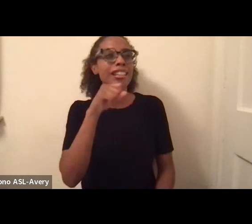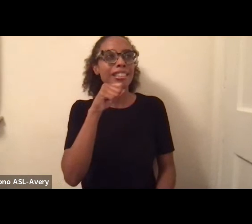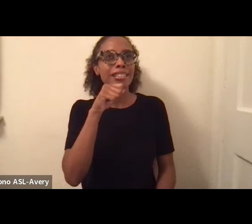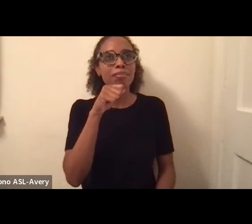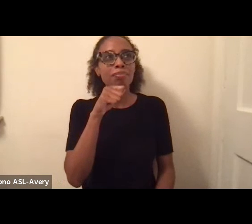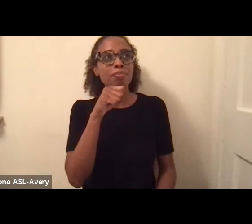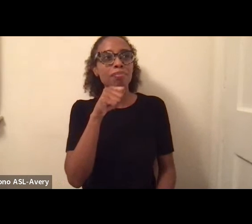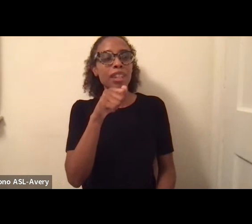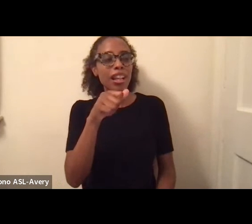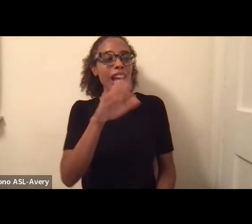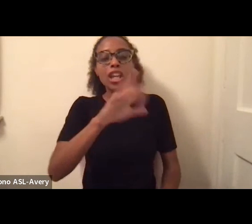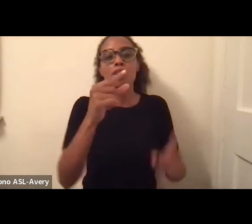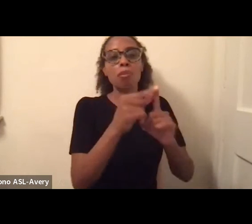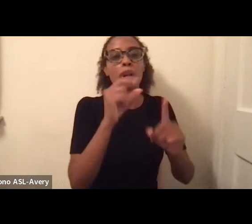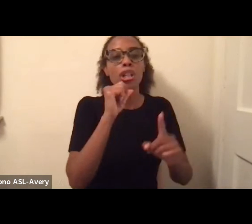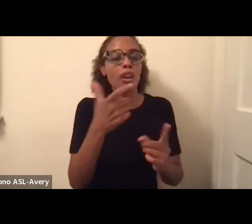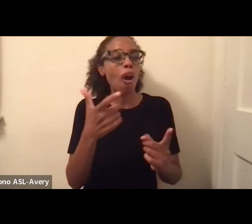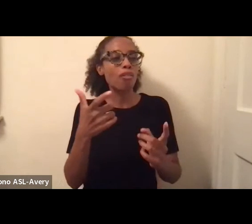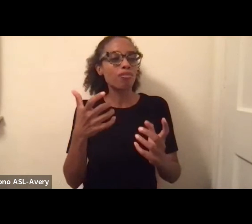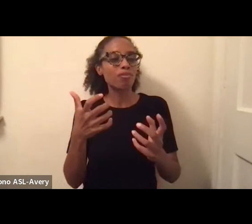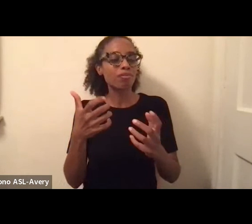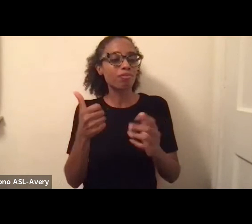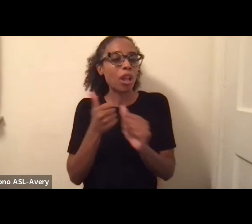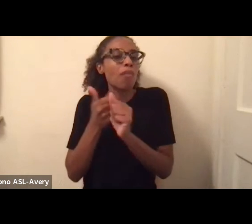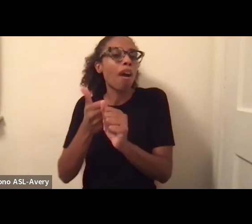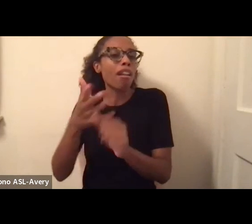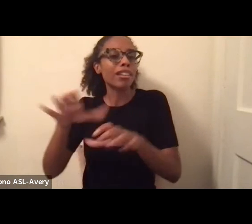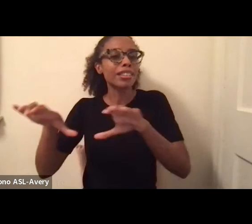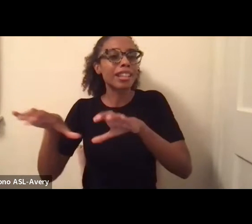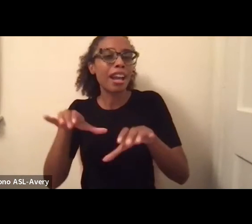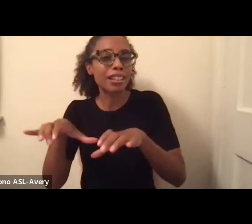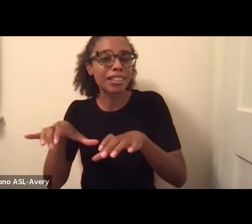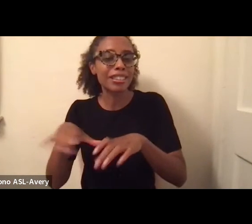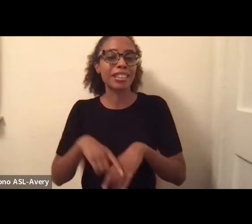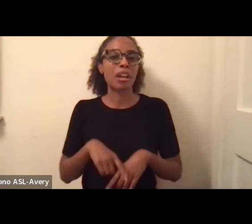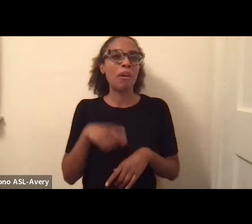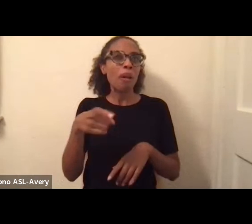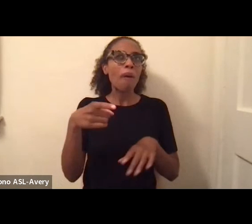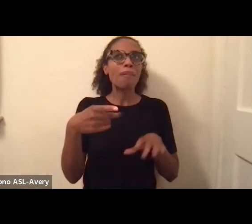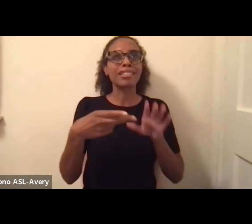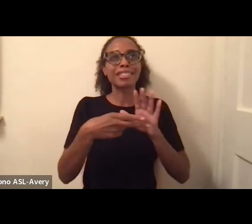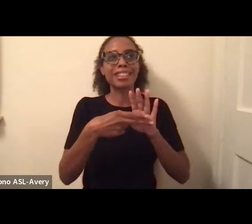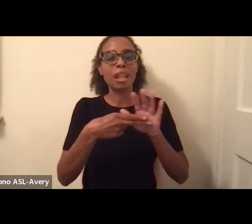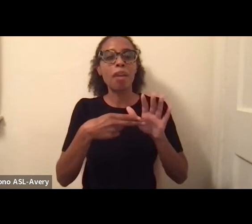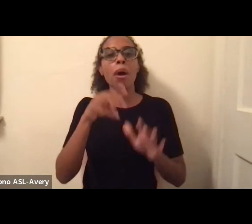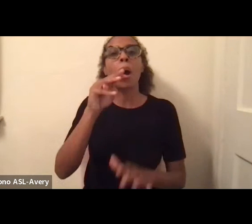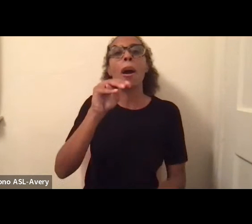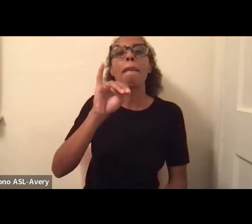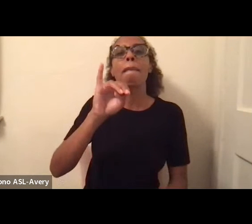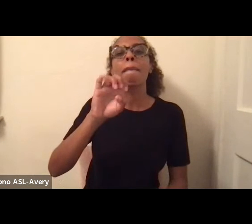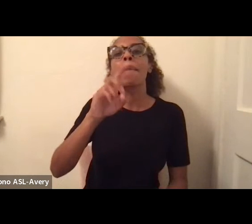a mixed bag. I never used that term, but it's,